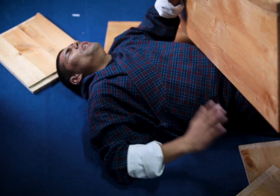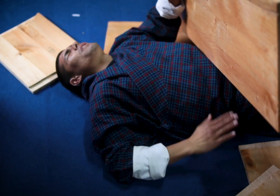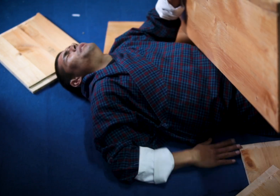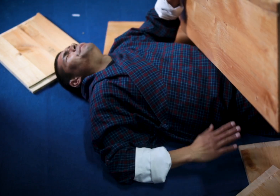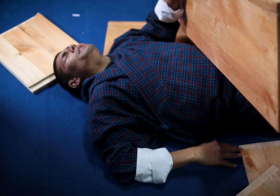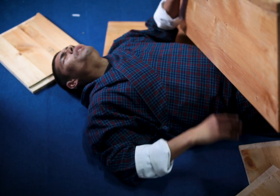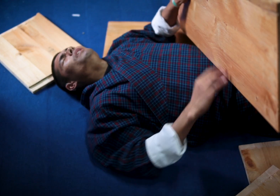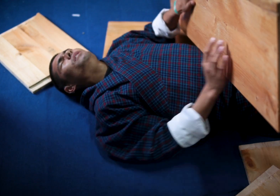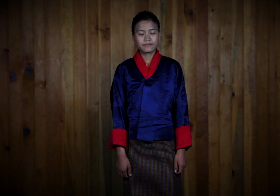5.